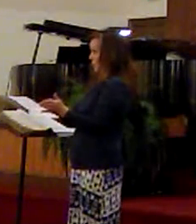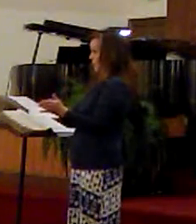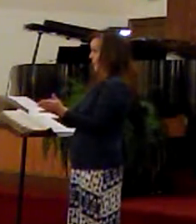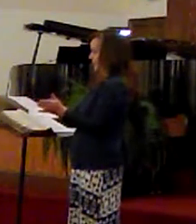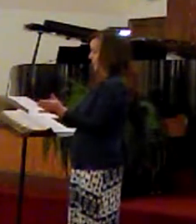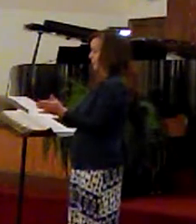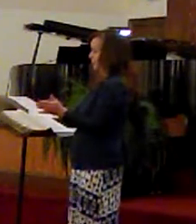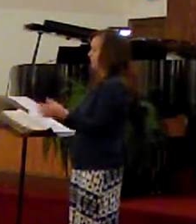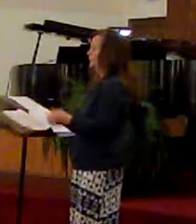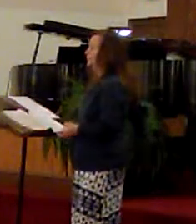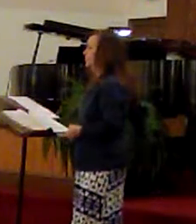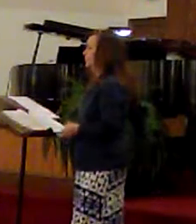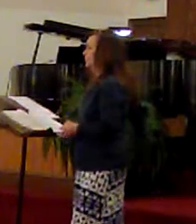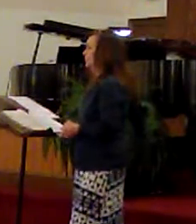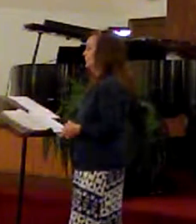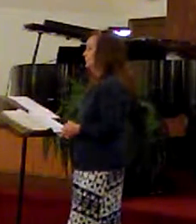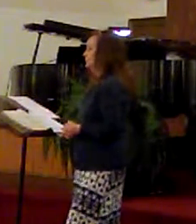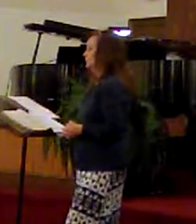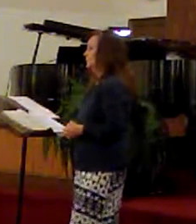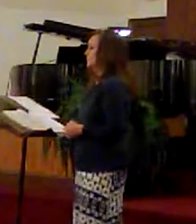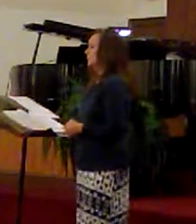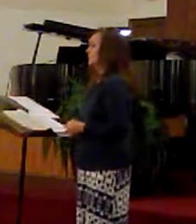And can I tell you, he'll show you too.